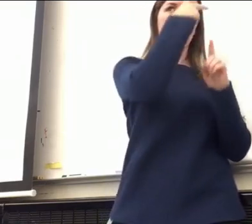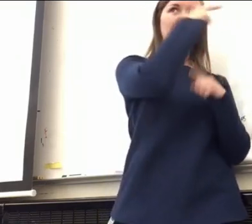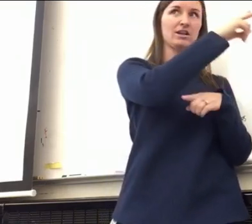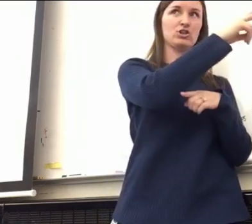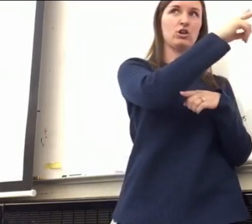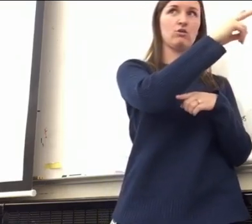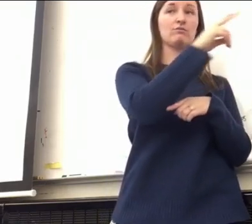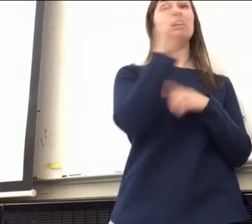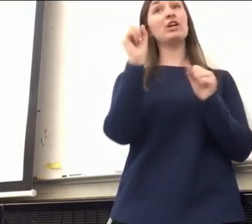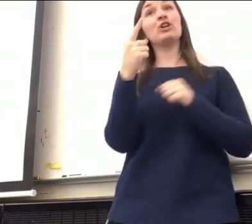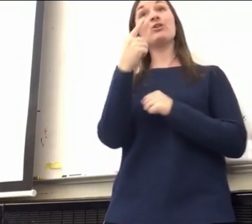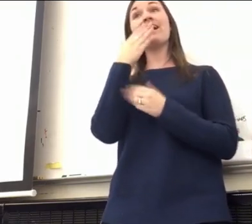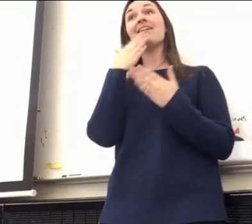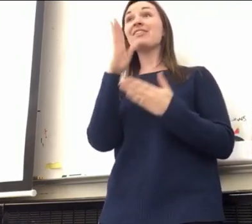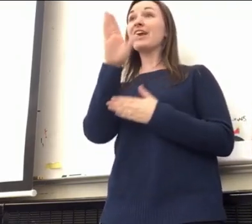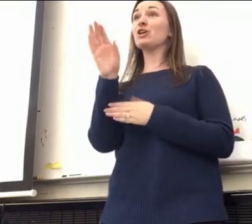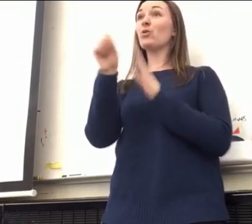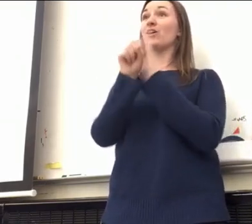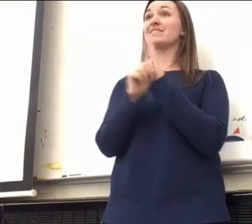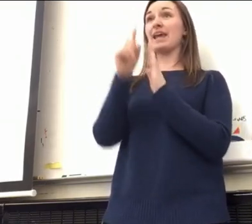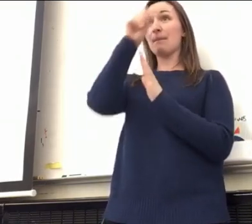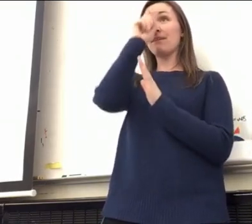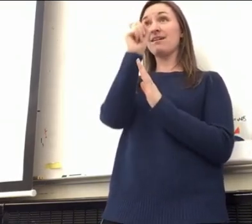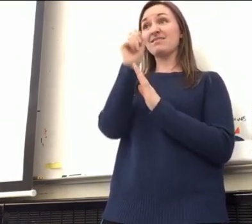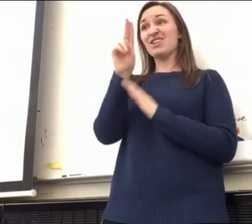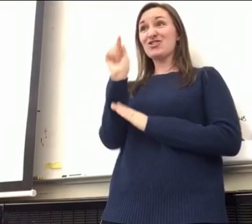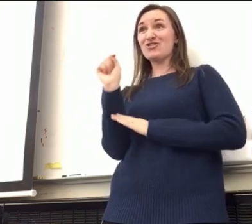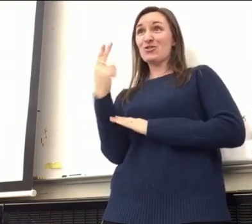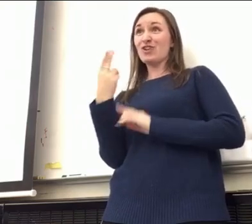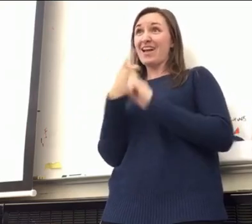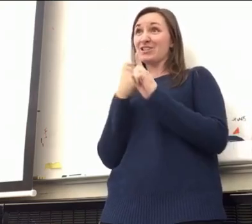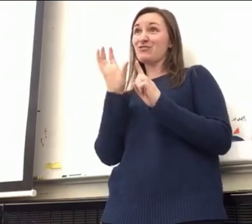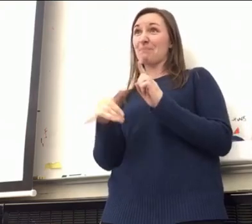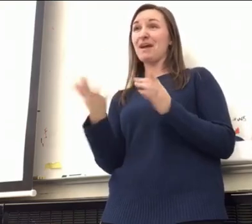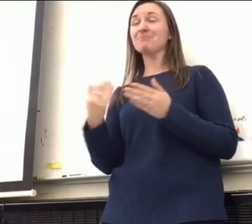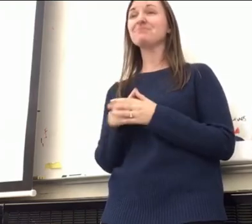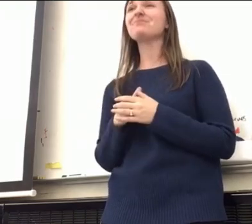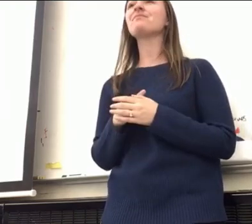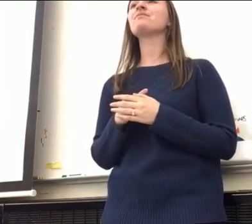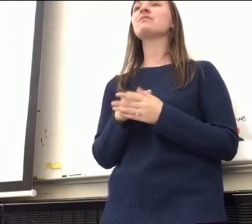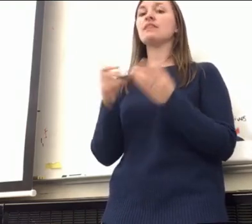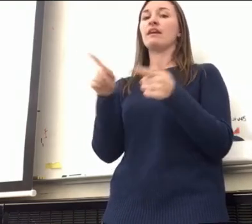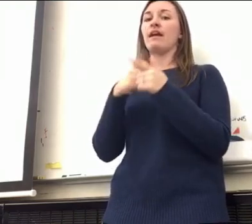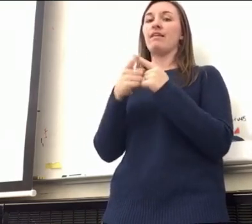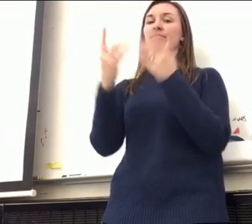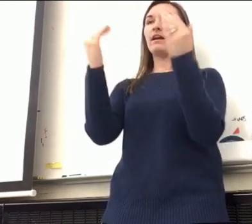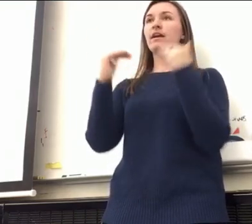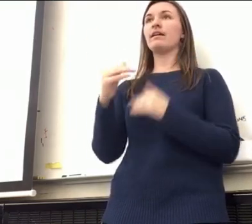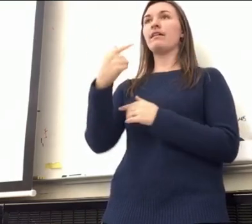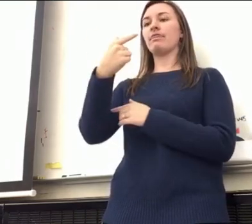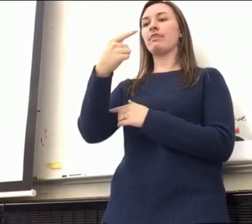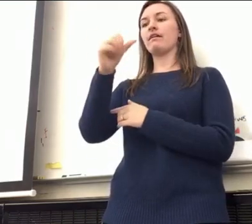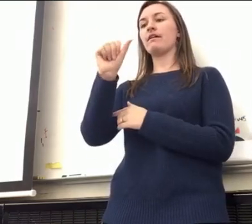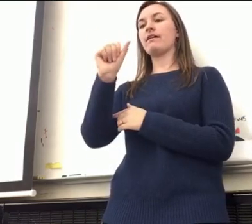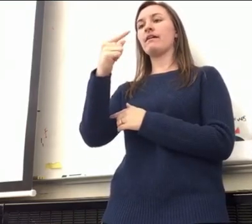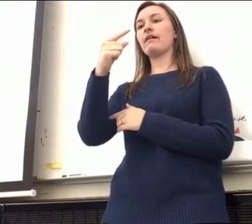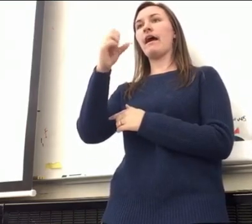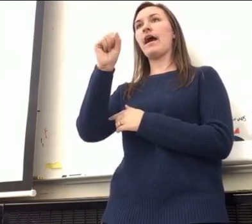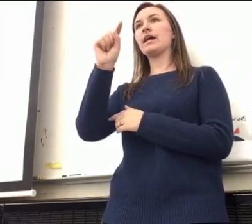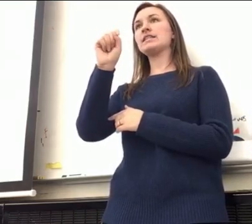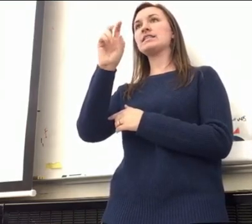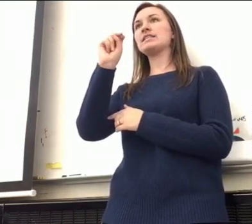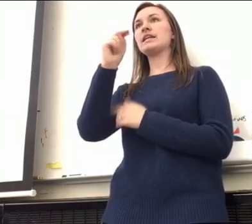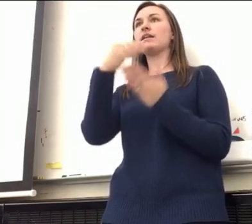state, because your state came from the Mexican Cession. And then you get to the Gadsden Purchase, and this is going to be another